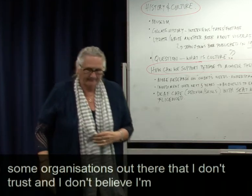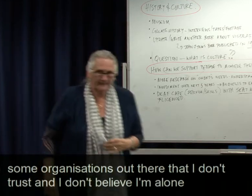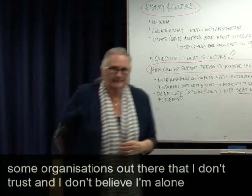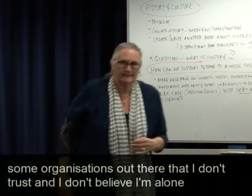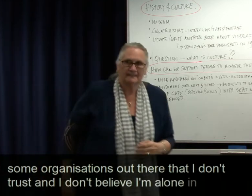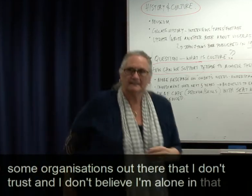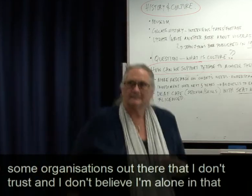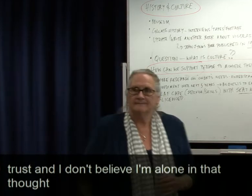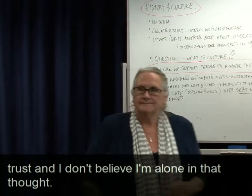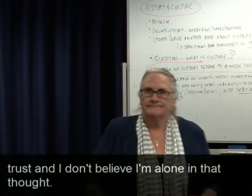yeah, add trust in there.